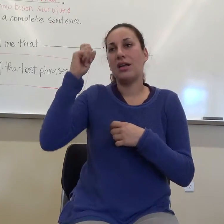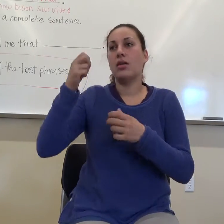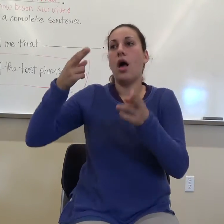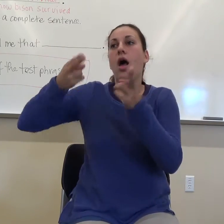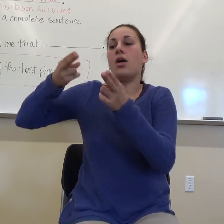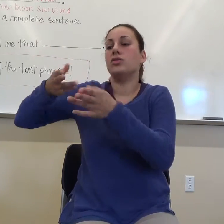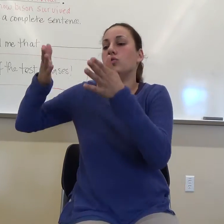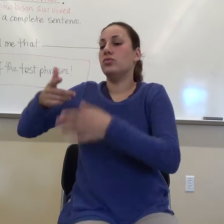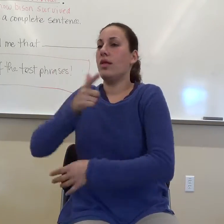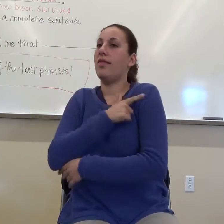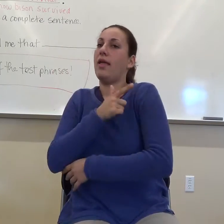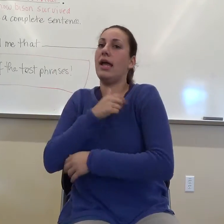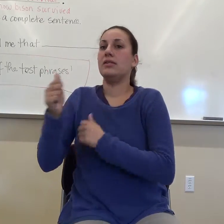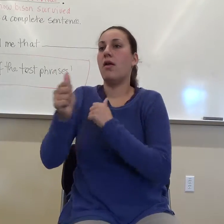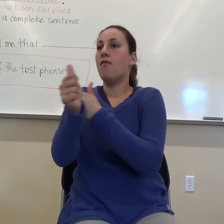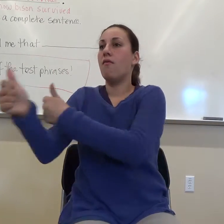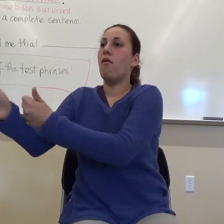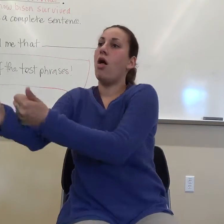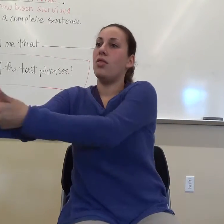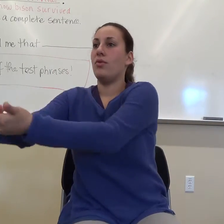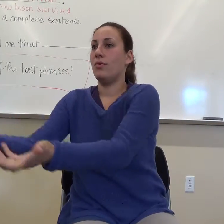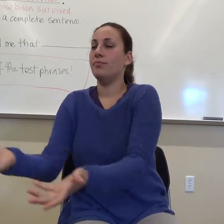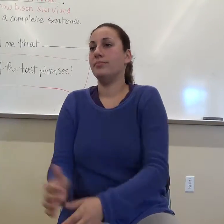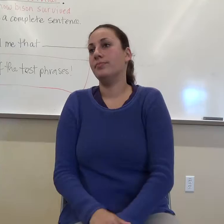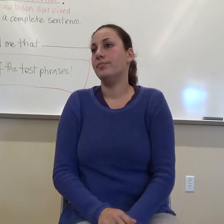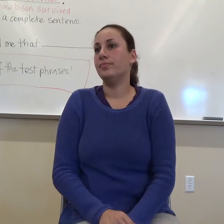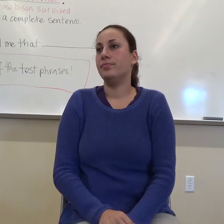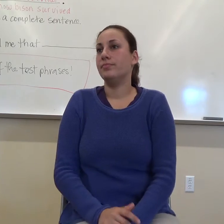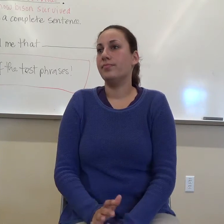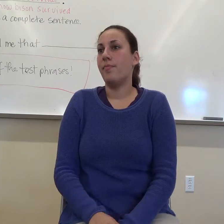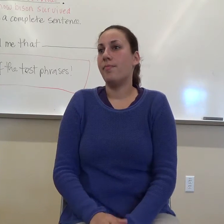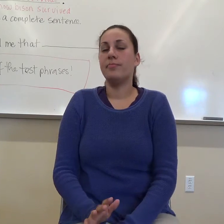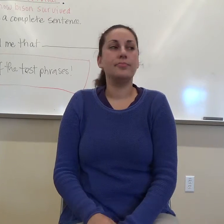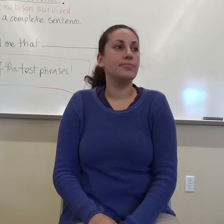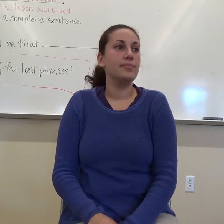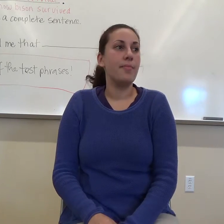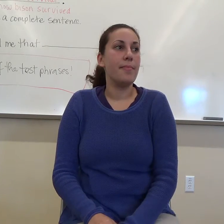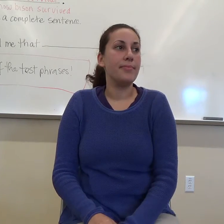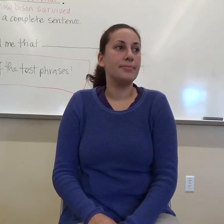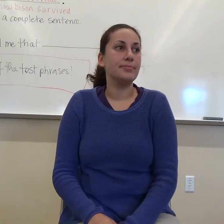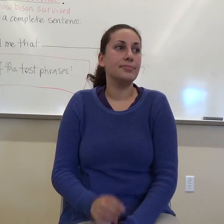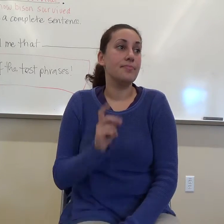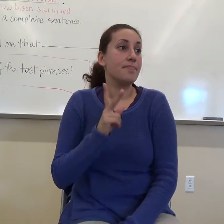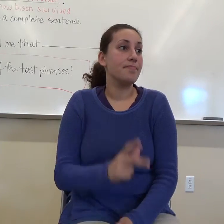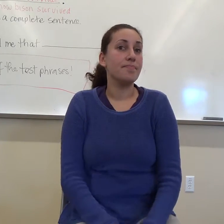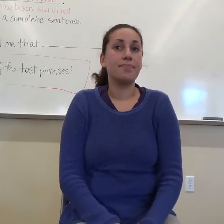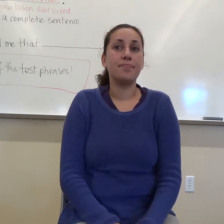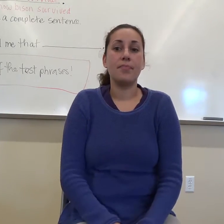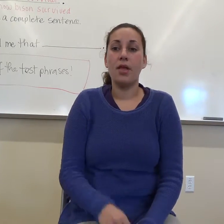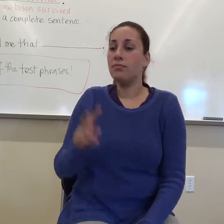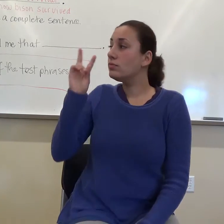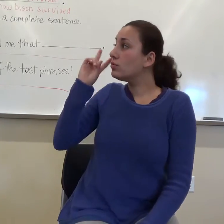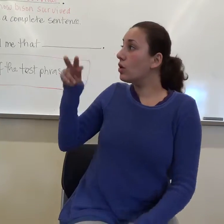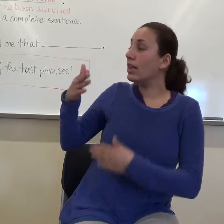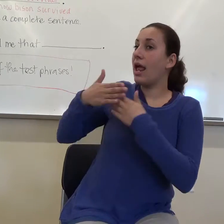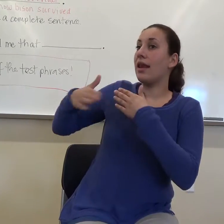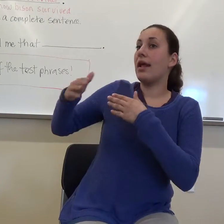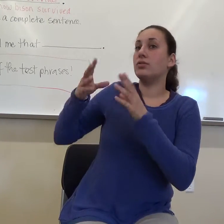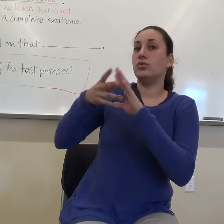follow them, okay? Okay, let's look at our next one.